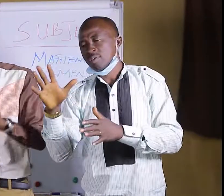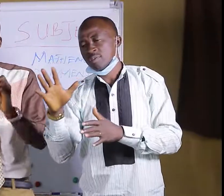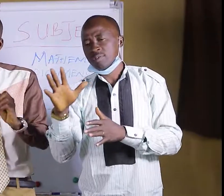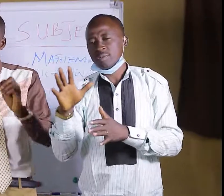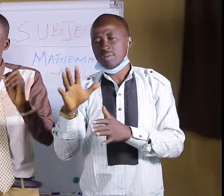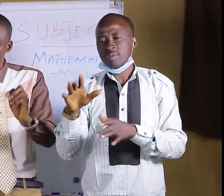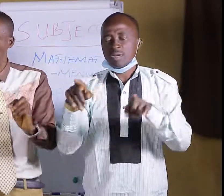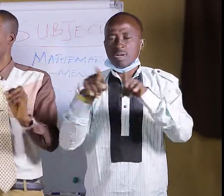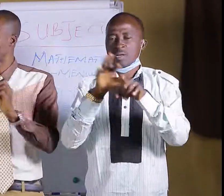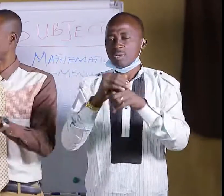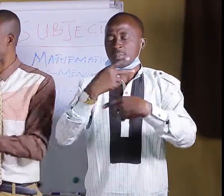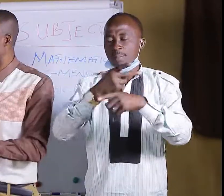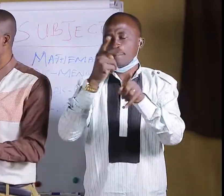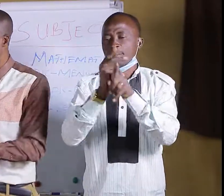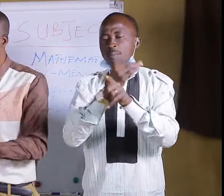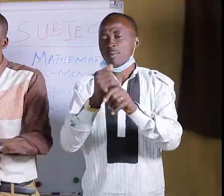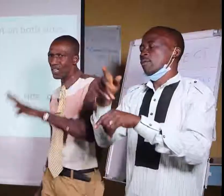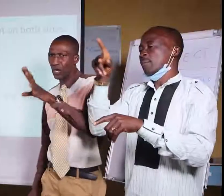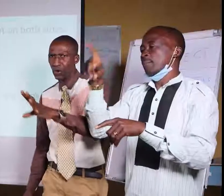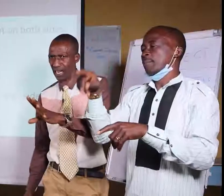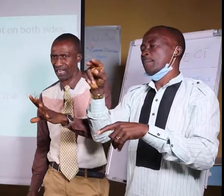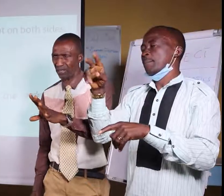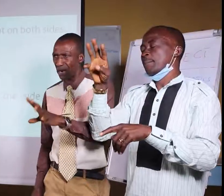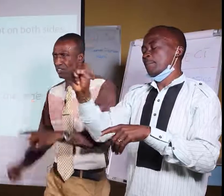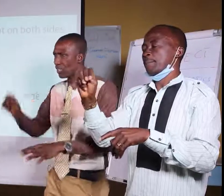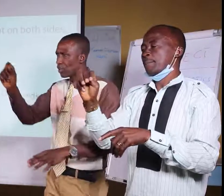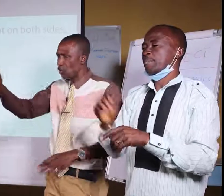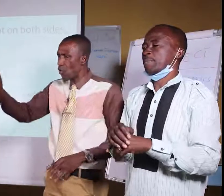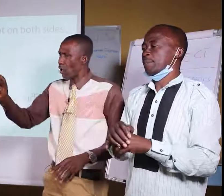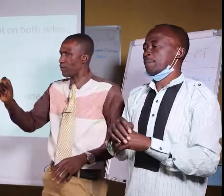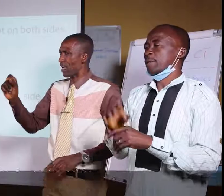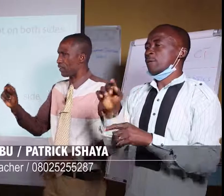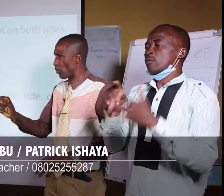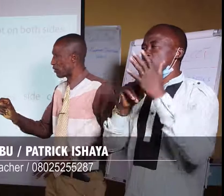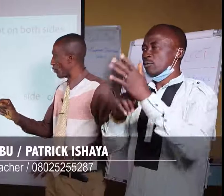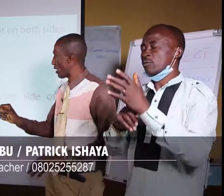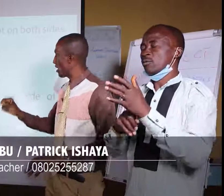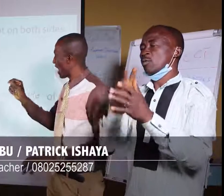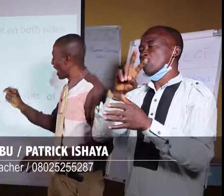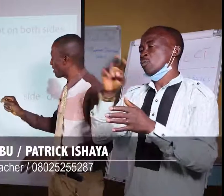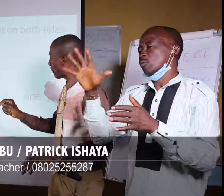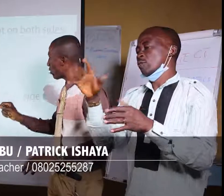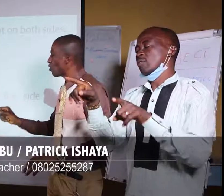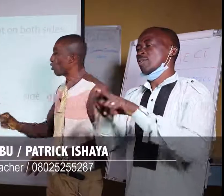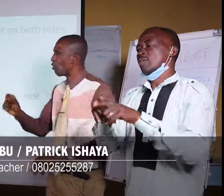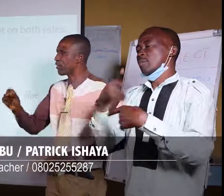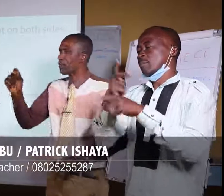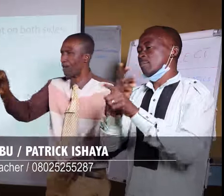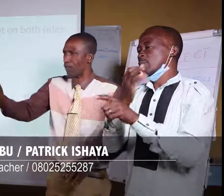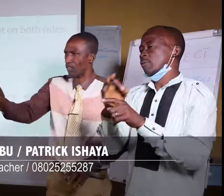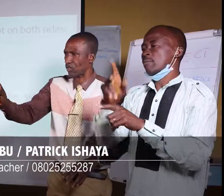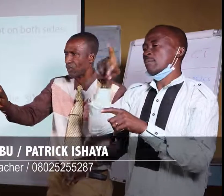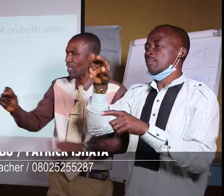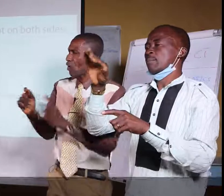225 as a product of its prime factors. You can express 225 as a product of its